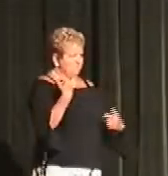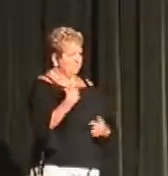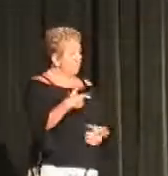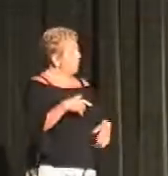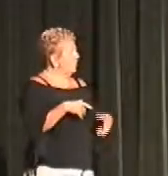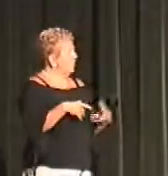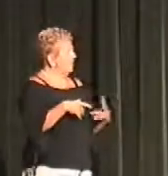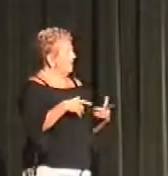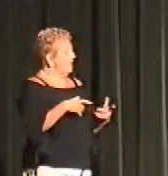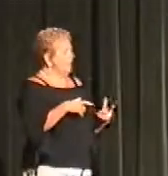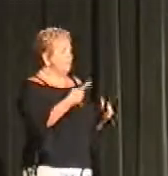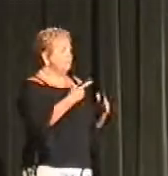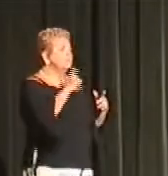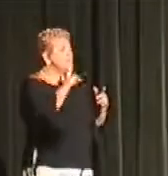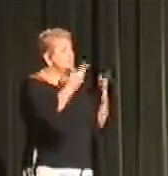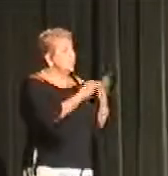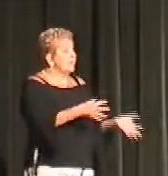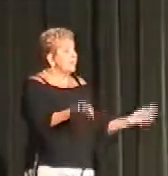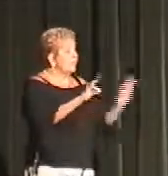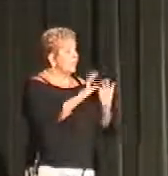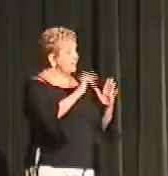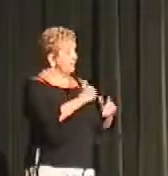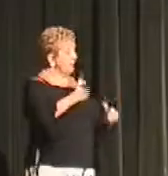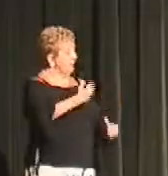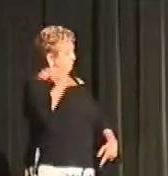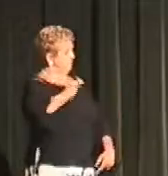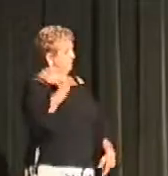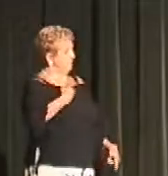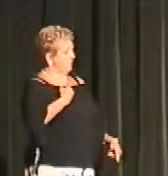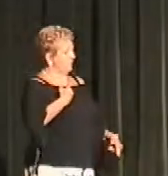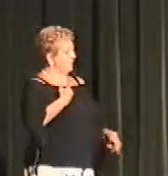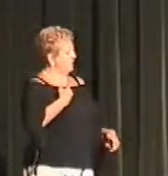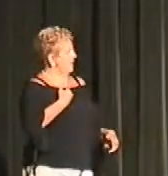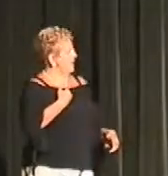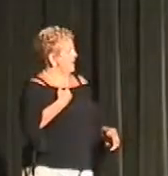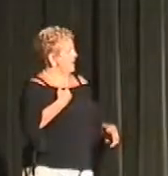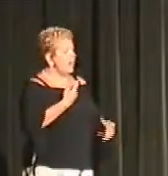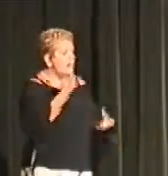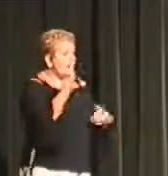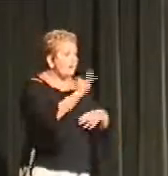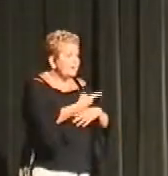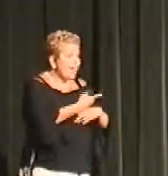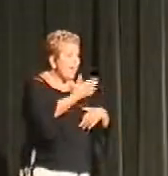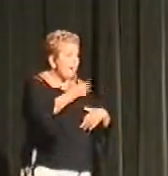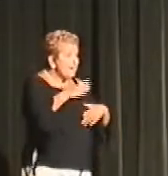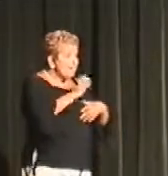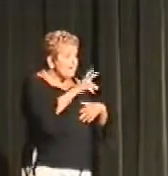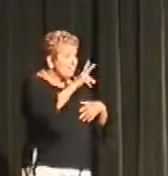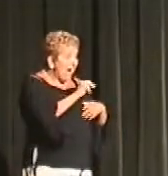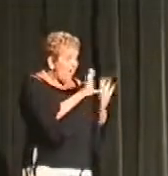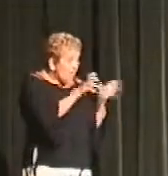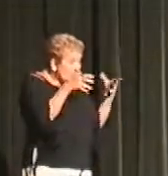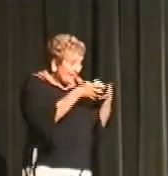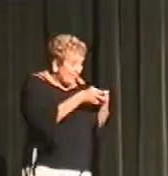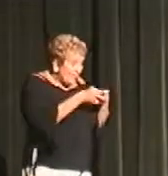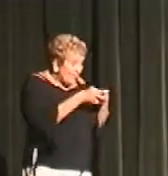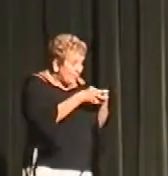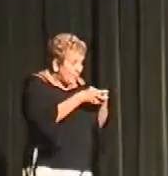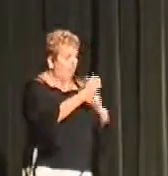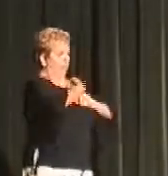that's all that really matters. And then one day as I walked down an alley, all 5 members of my own gang beat me up. You know, so by the time I walked through the doors of Alcoholics Anonymous, I